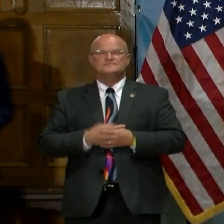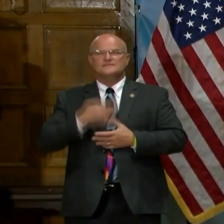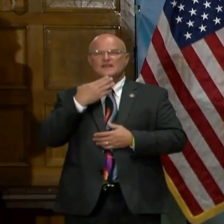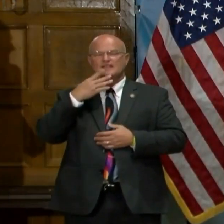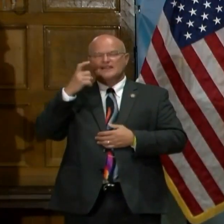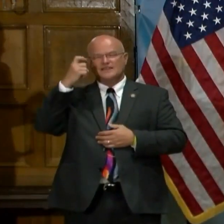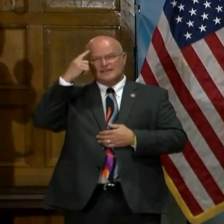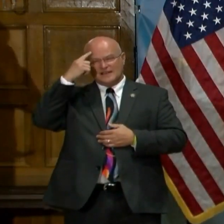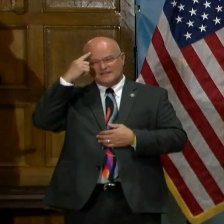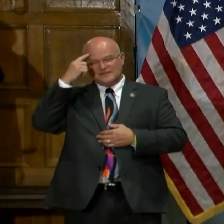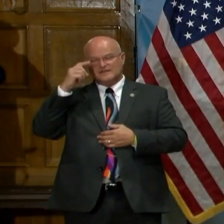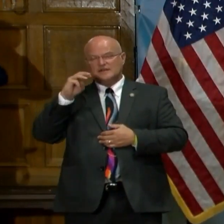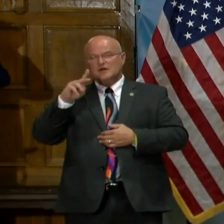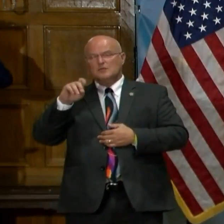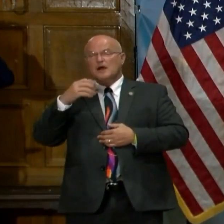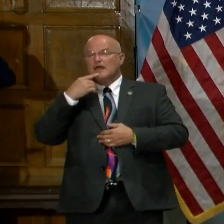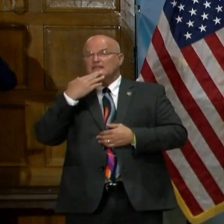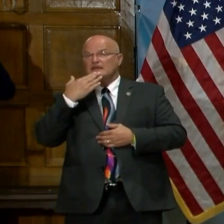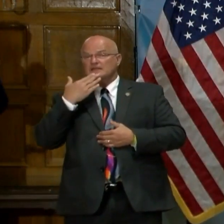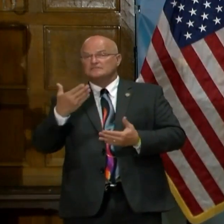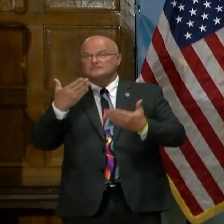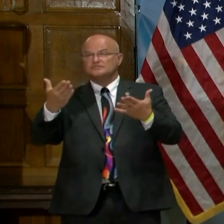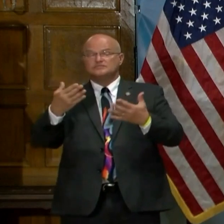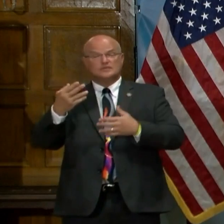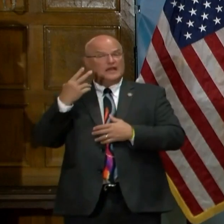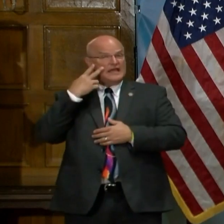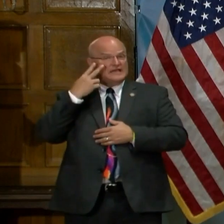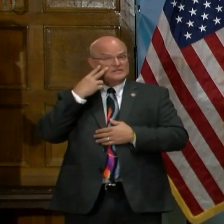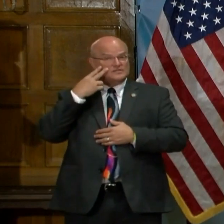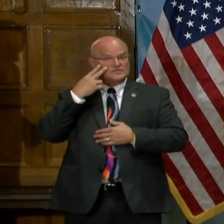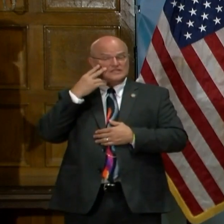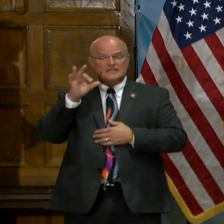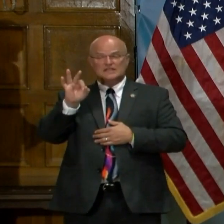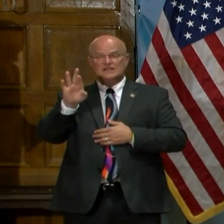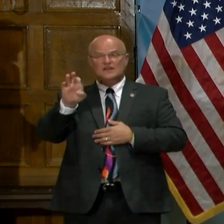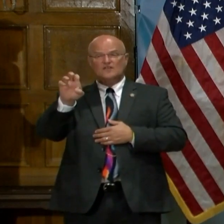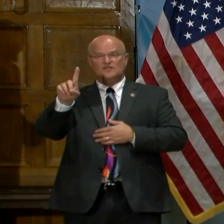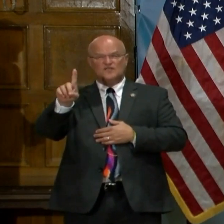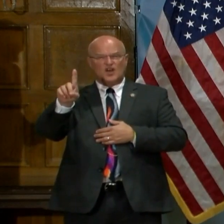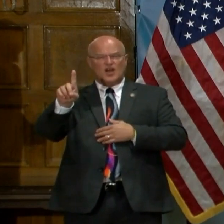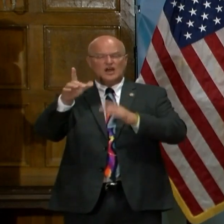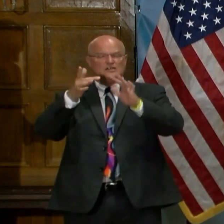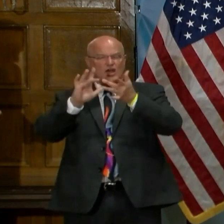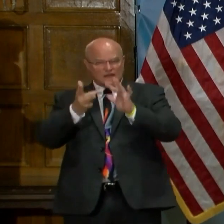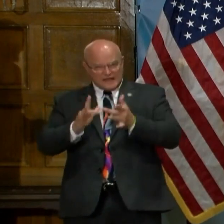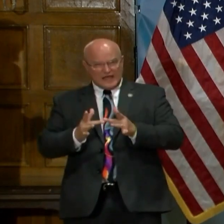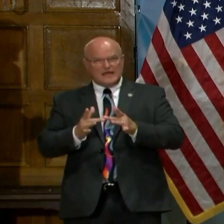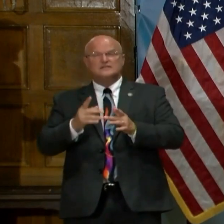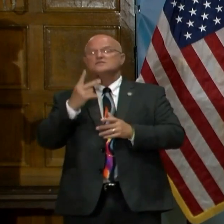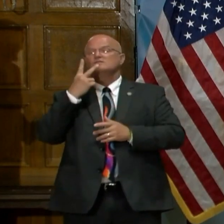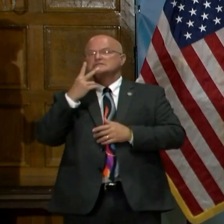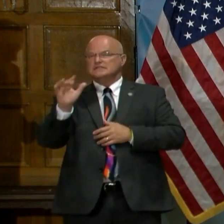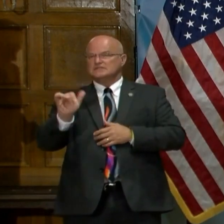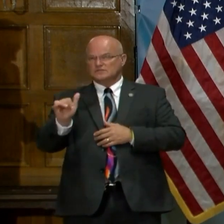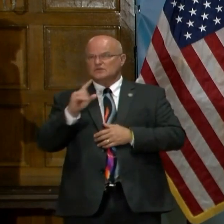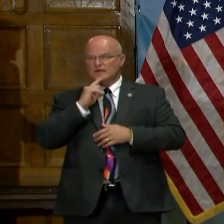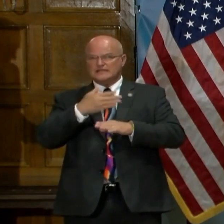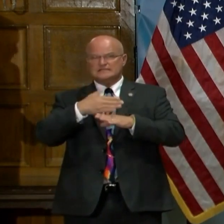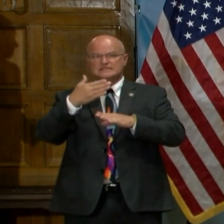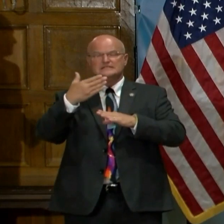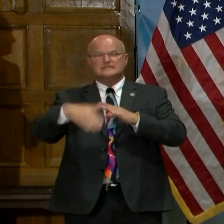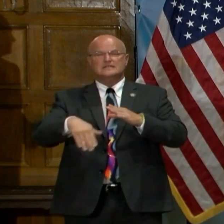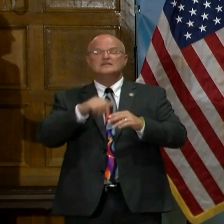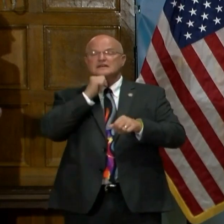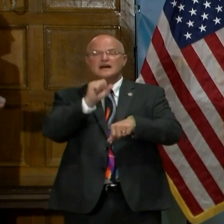Thank you, Governor, and Mike, I appreciate you bringing up that point, because as you see the fraud on the storefronts and online, that's where you see it too, as it turns